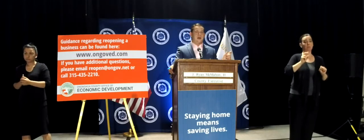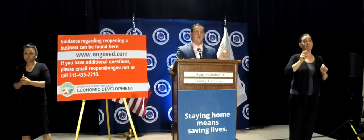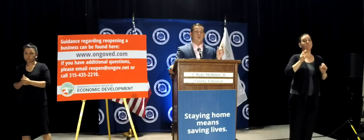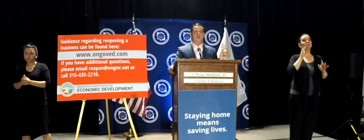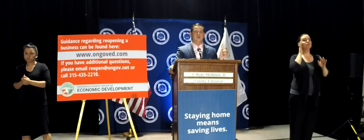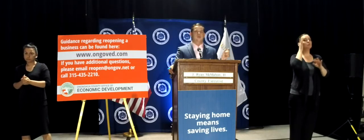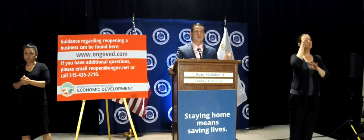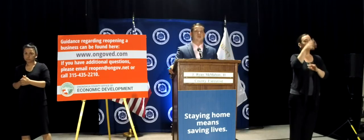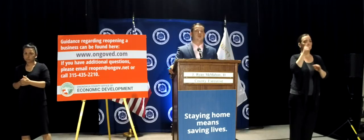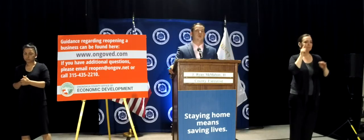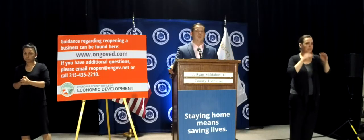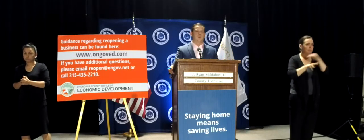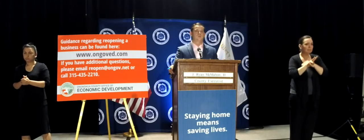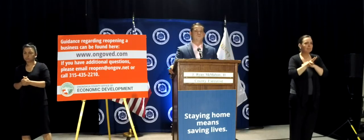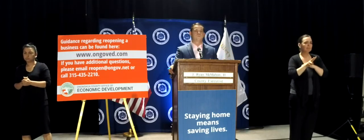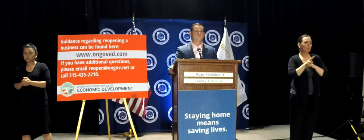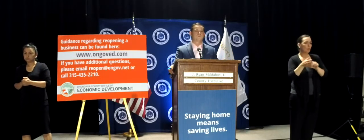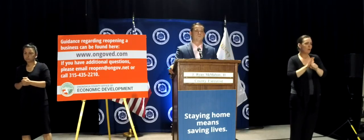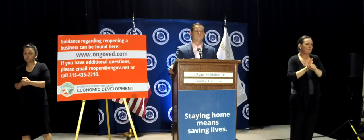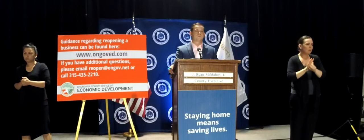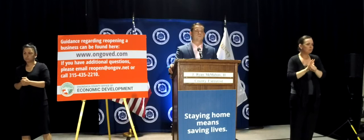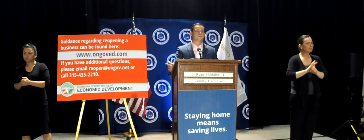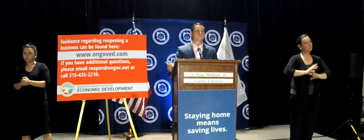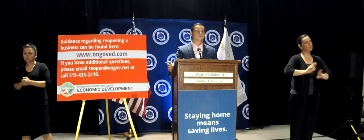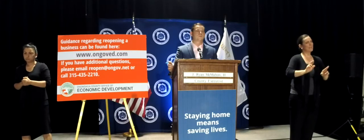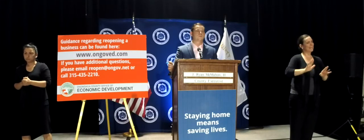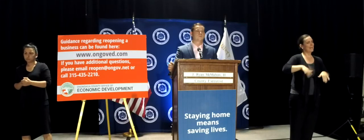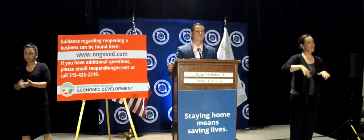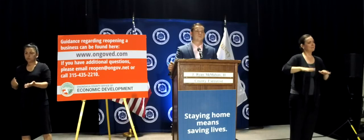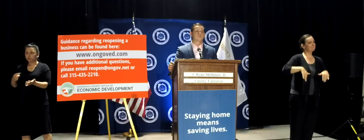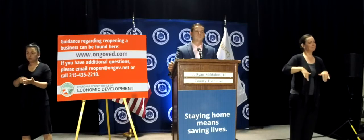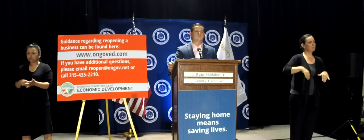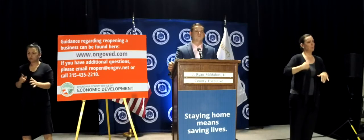there yet where we can use it as a tool.